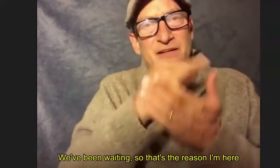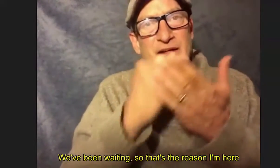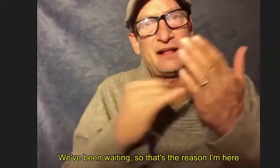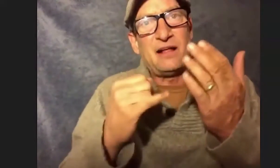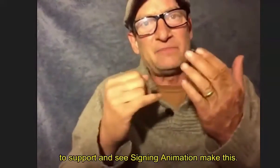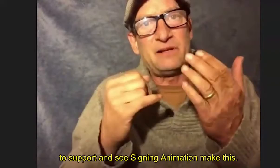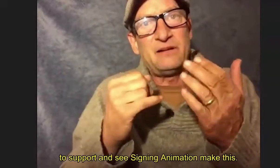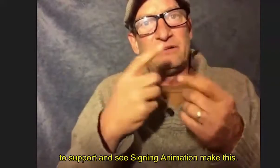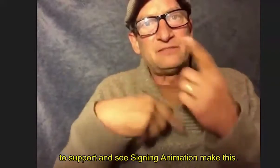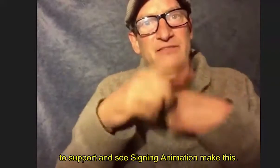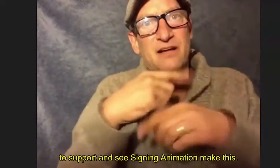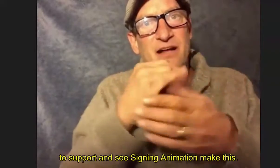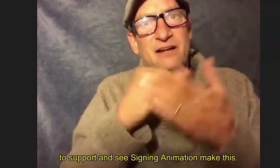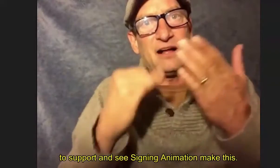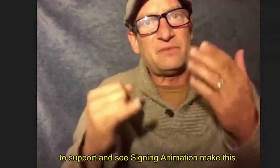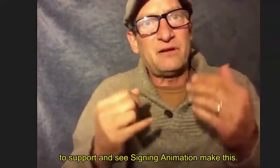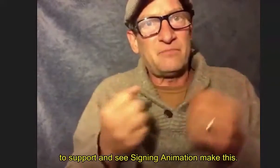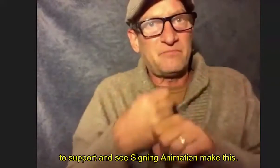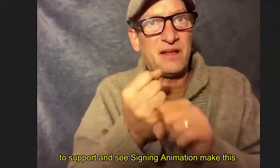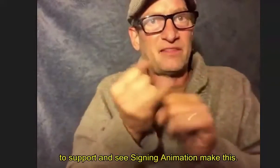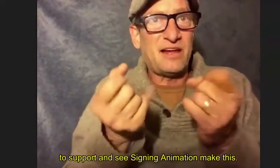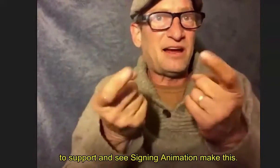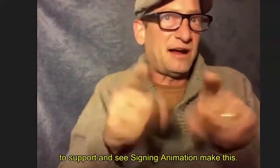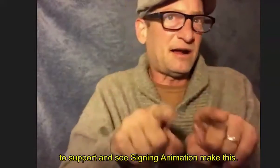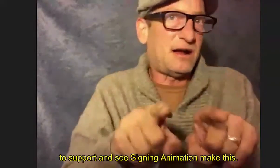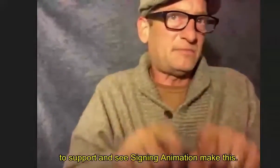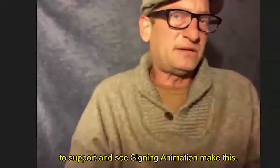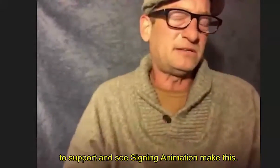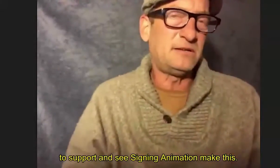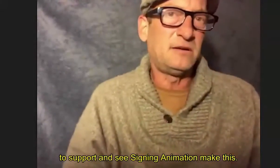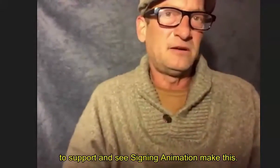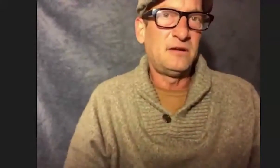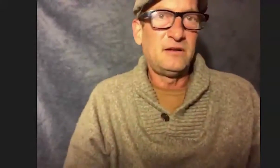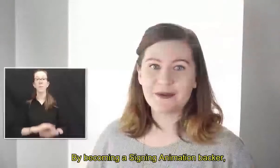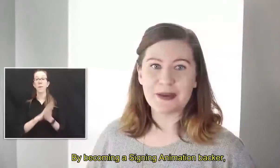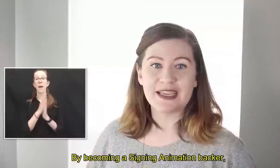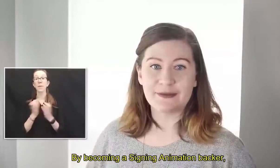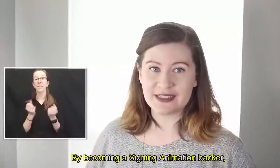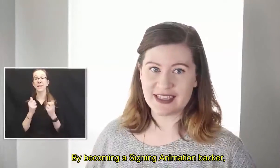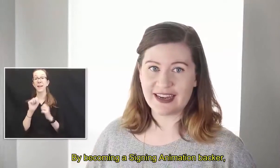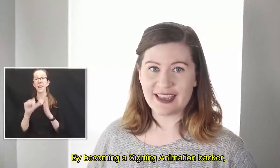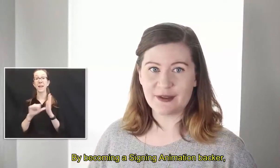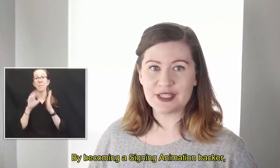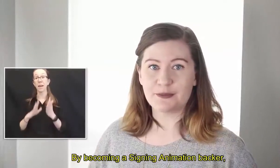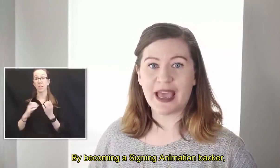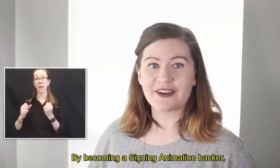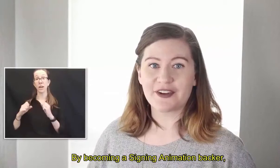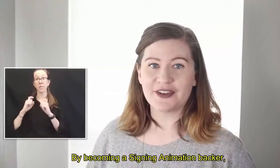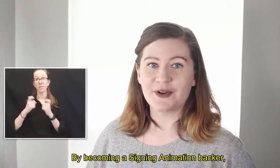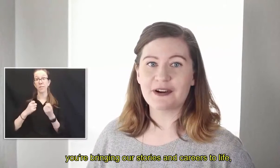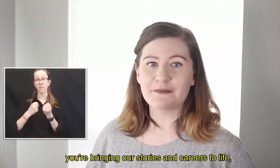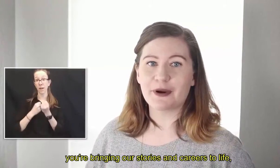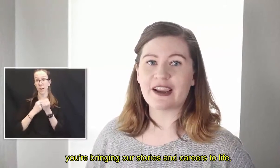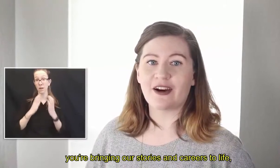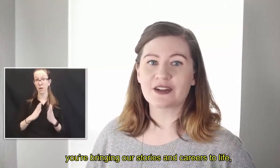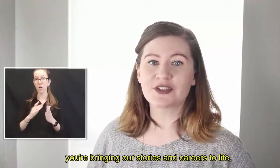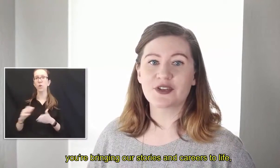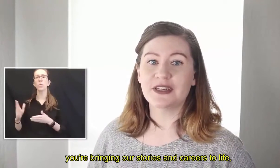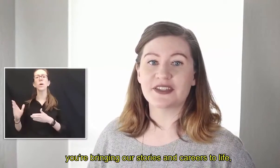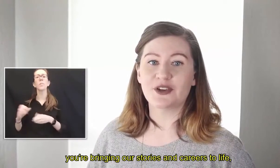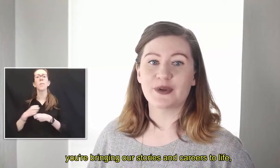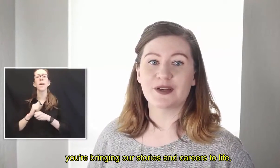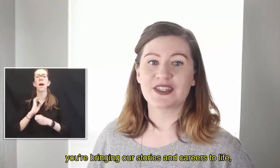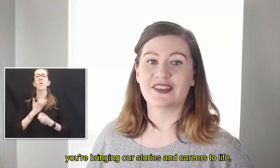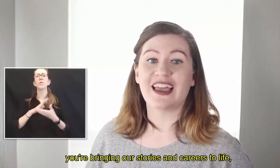the reason I'm here to support and see signing animation make this. By becoming a signing animation backer, you're bringing